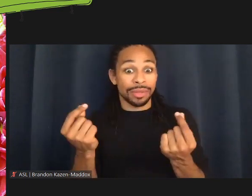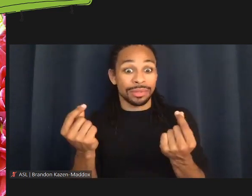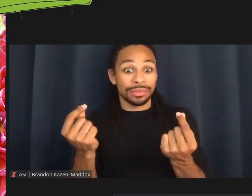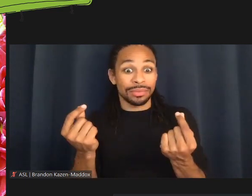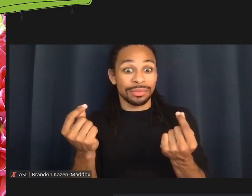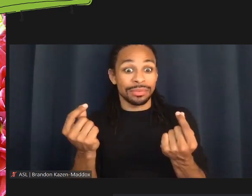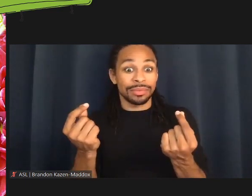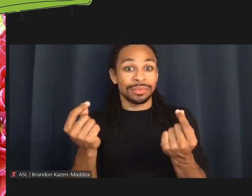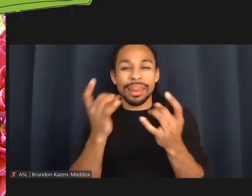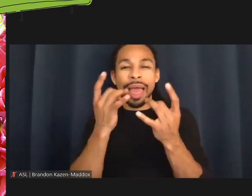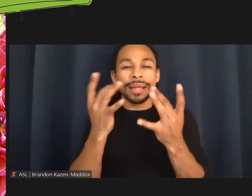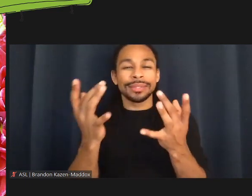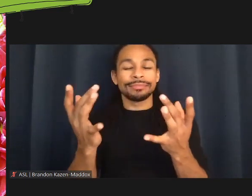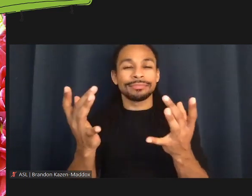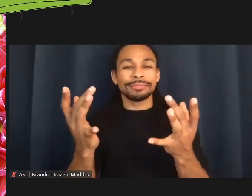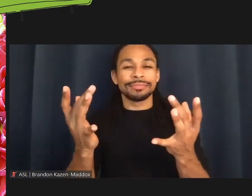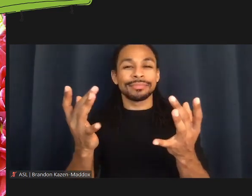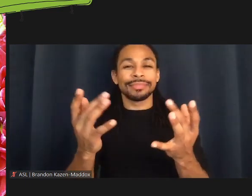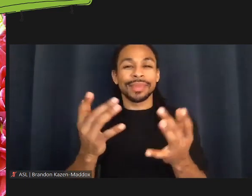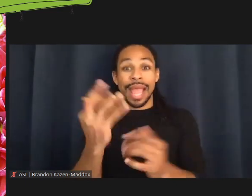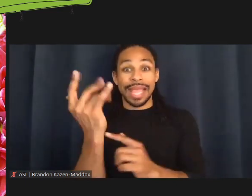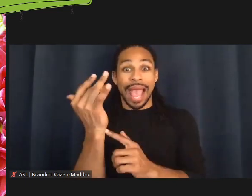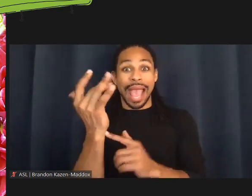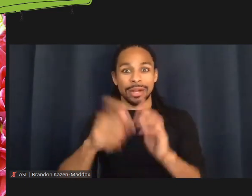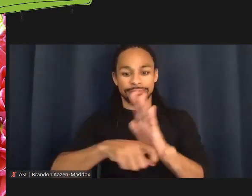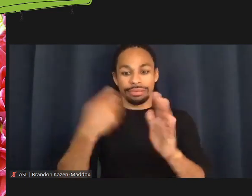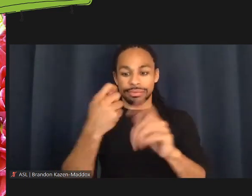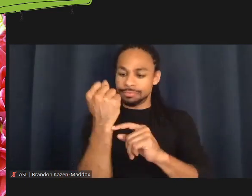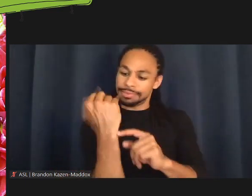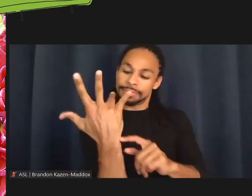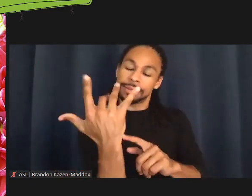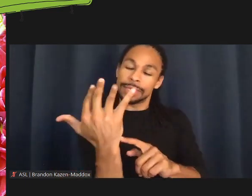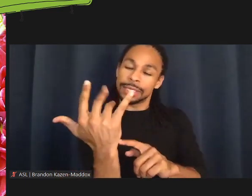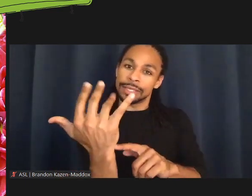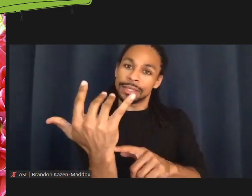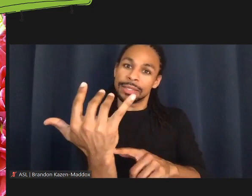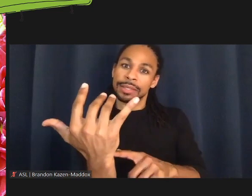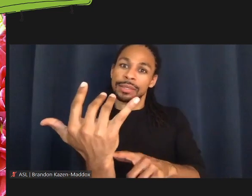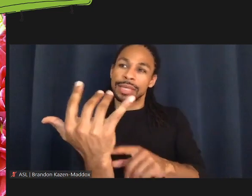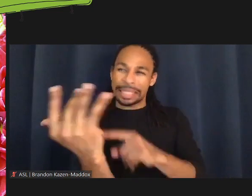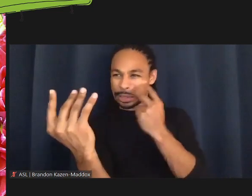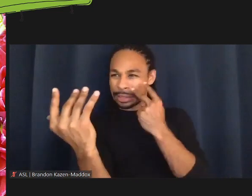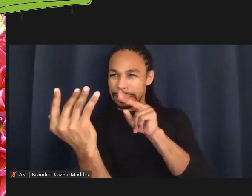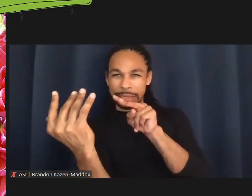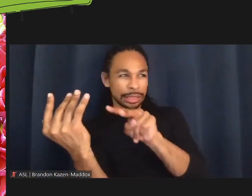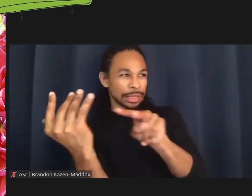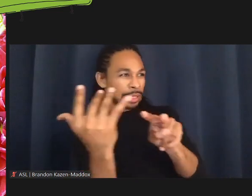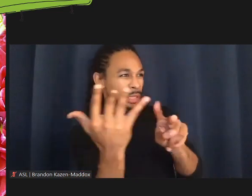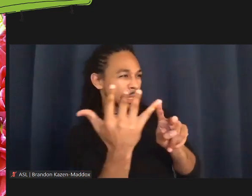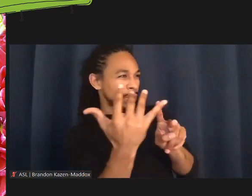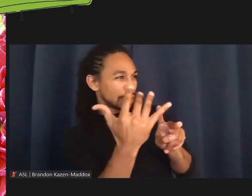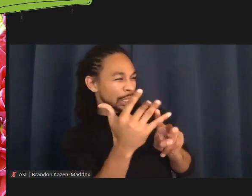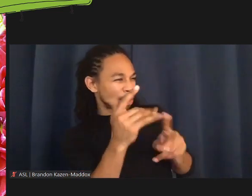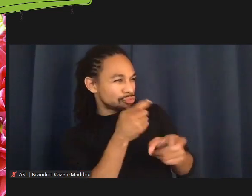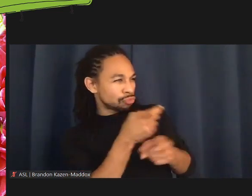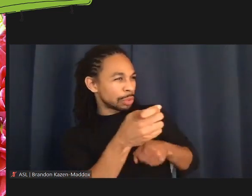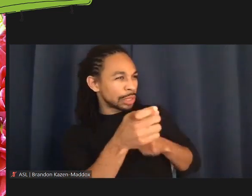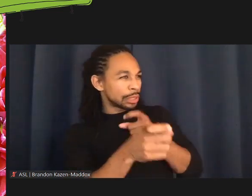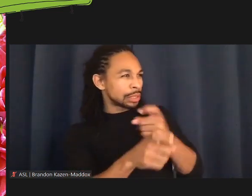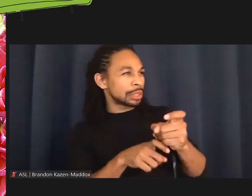I strike a candle against ruin, against the separation of